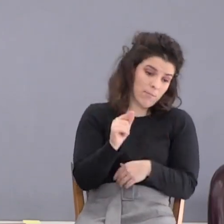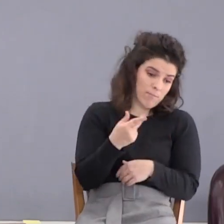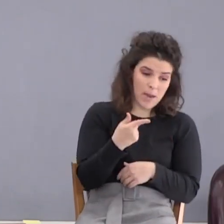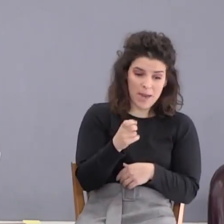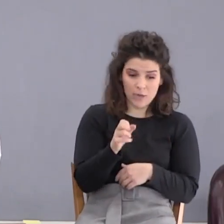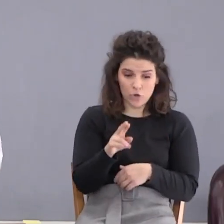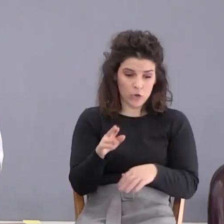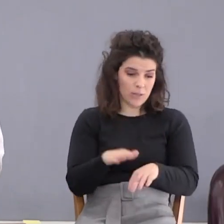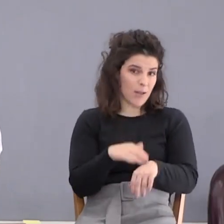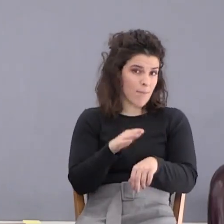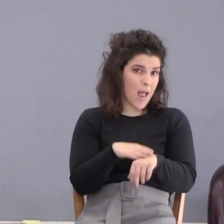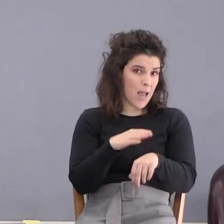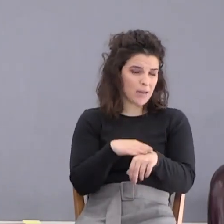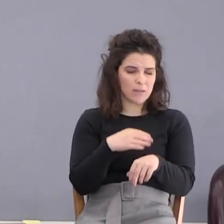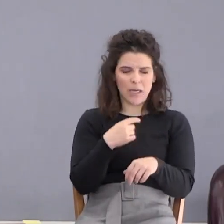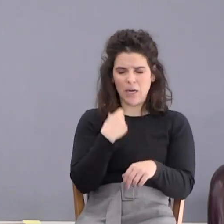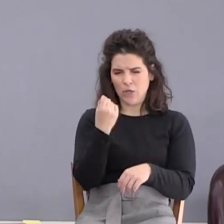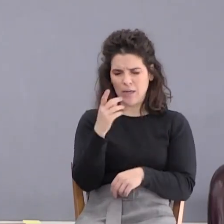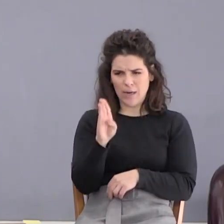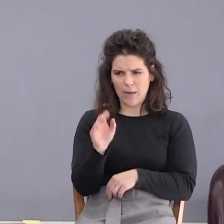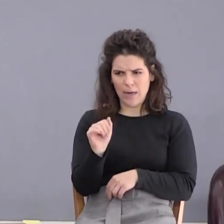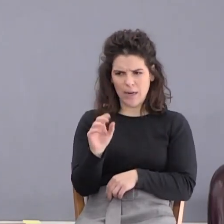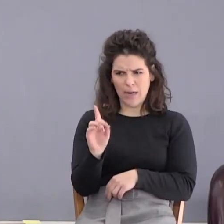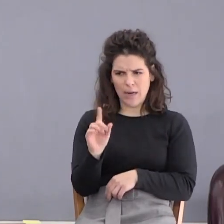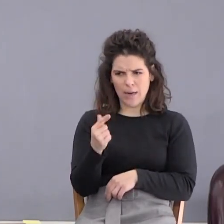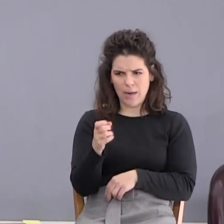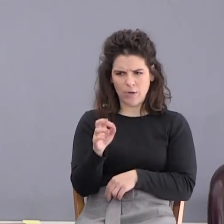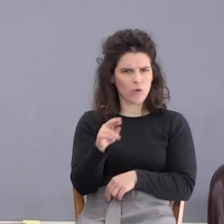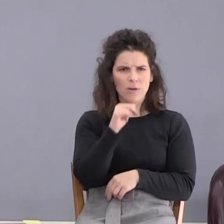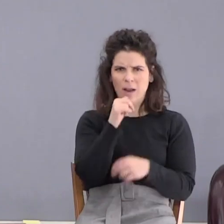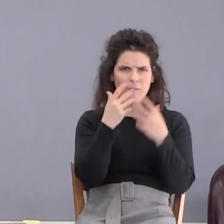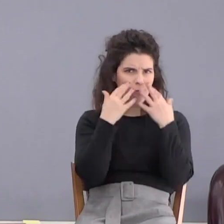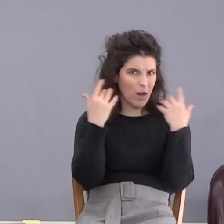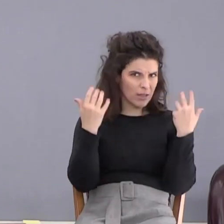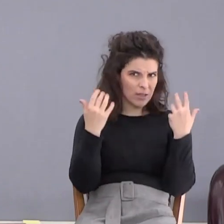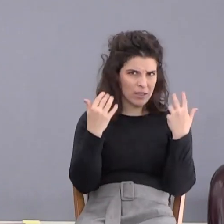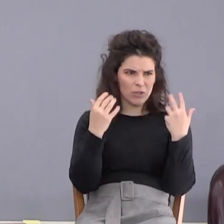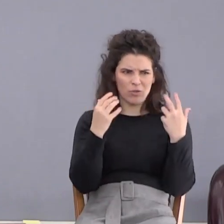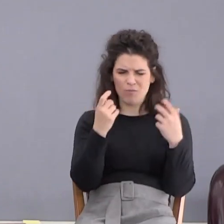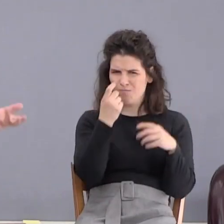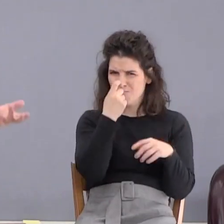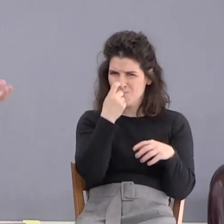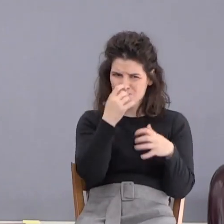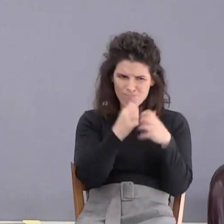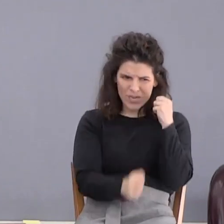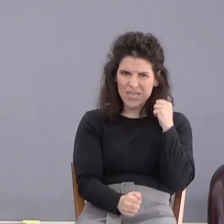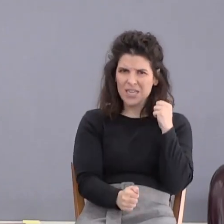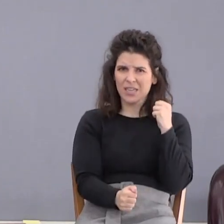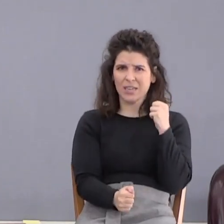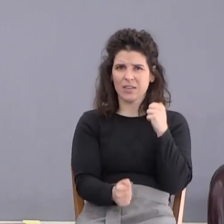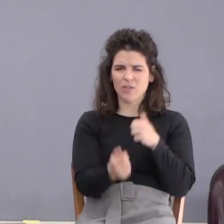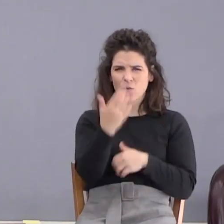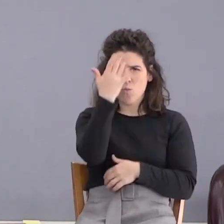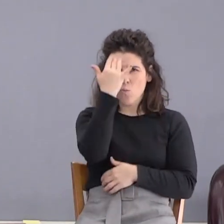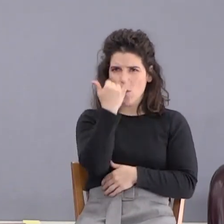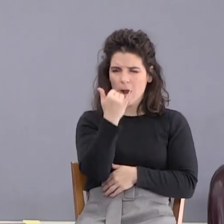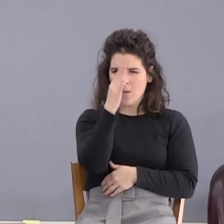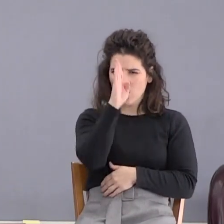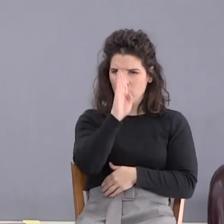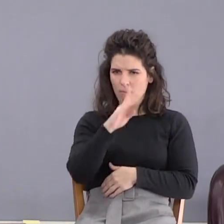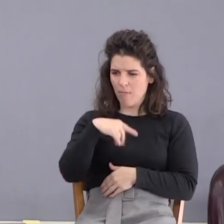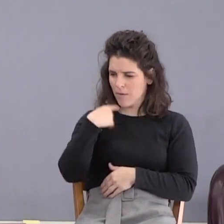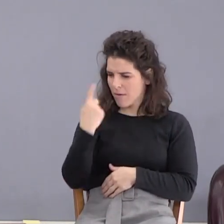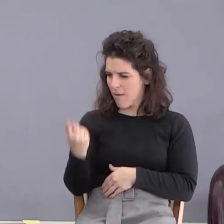I understand badgers are not friendly animals. They're vicious. Why would God tell